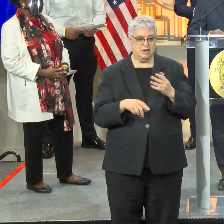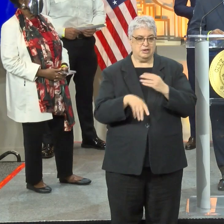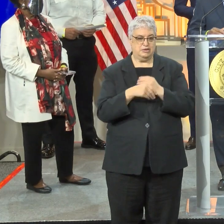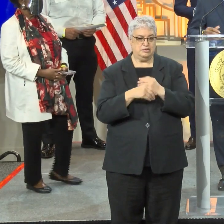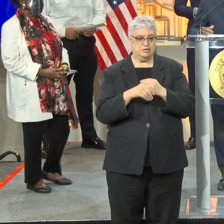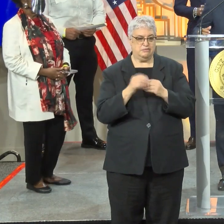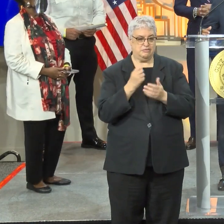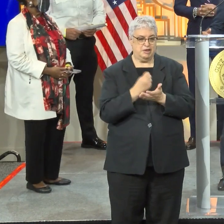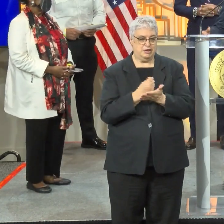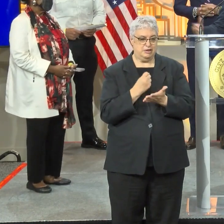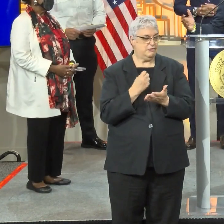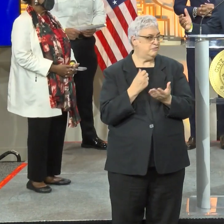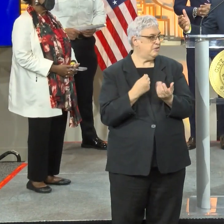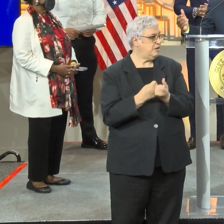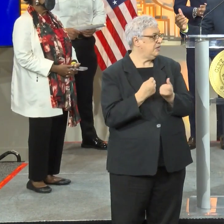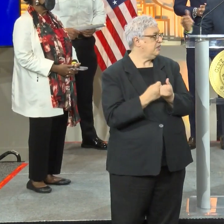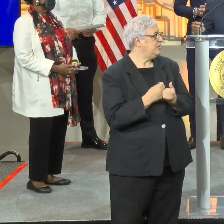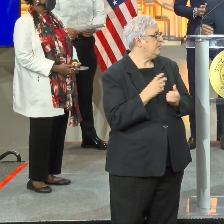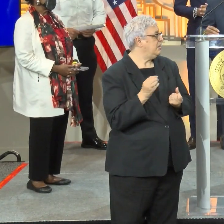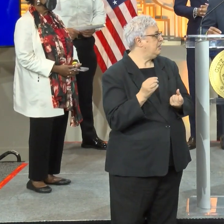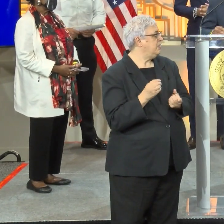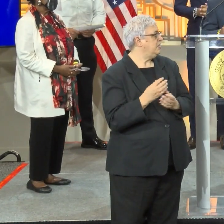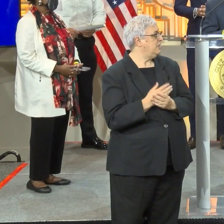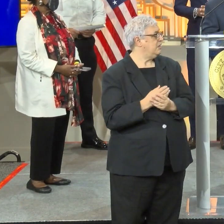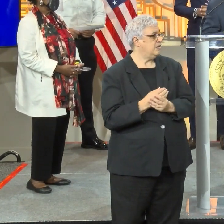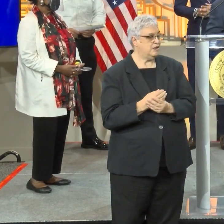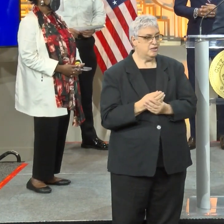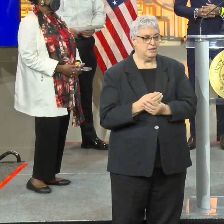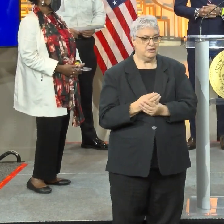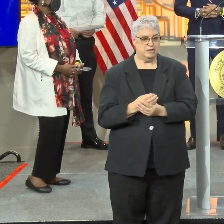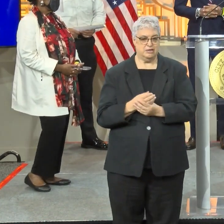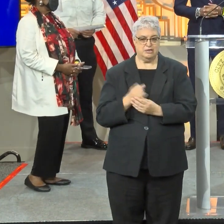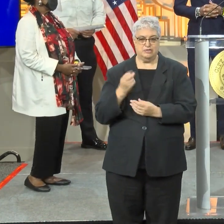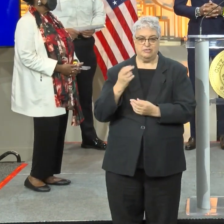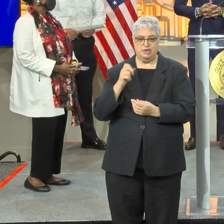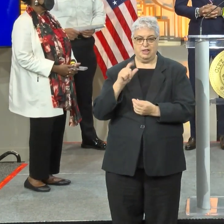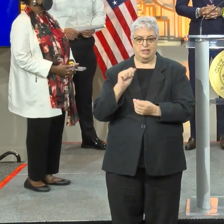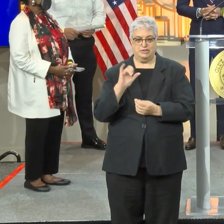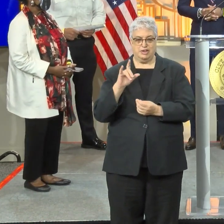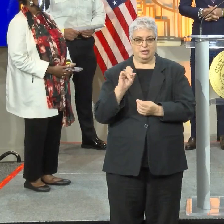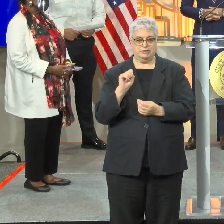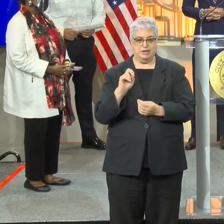additional funding. And Congresswoman Sheena Jackson, you can follow.